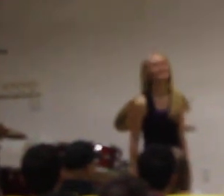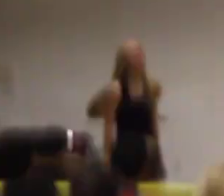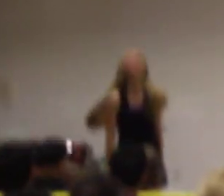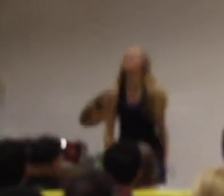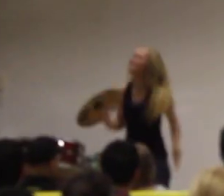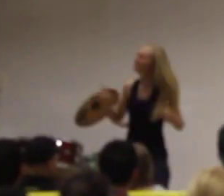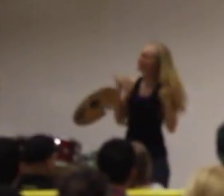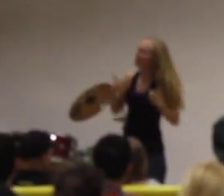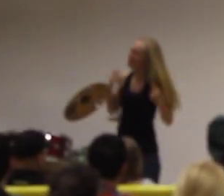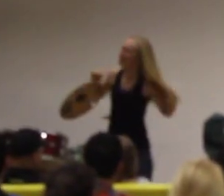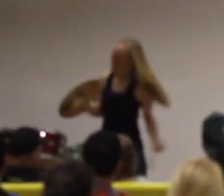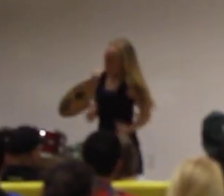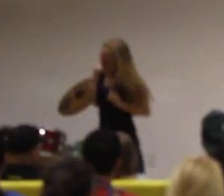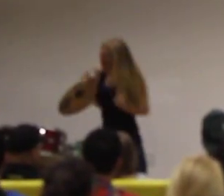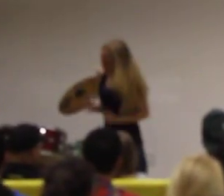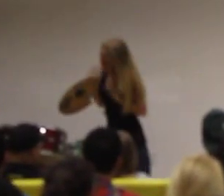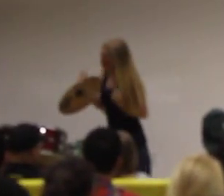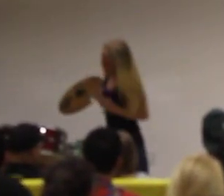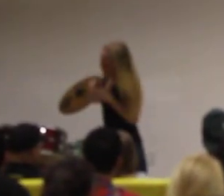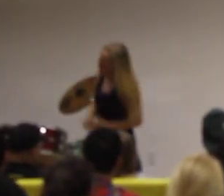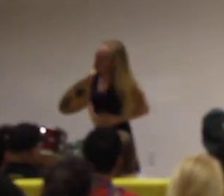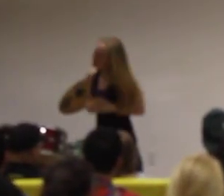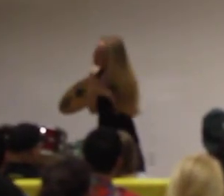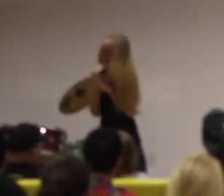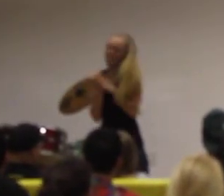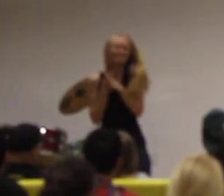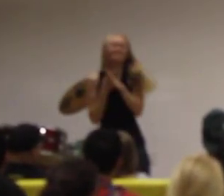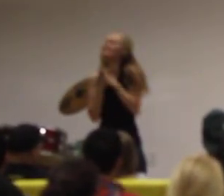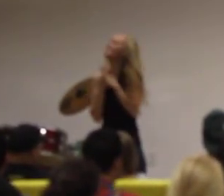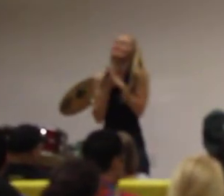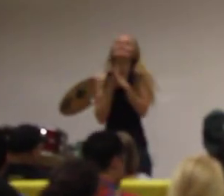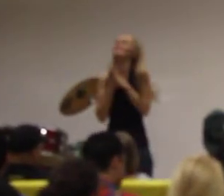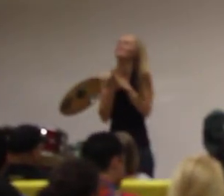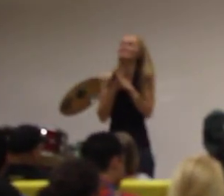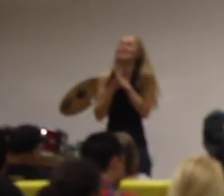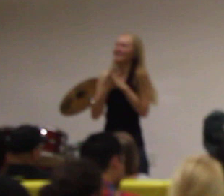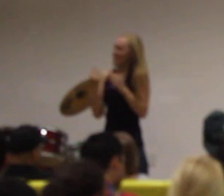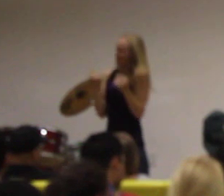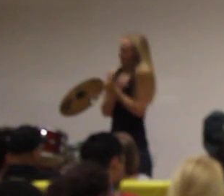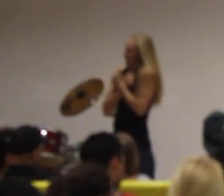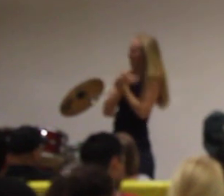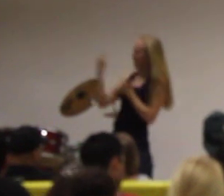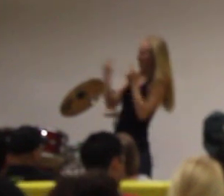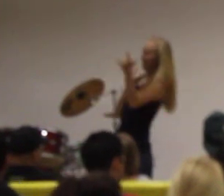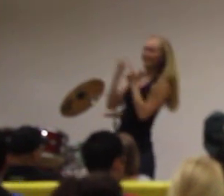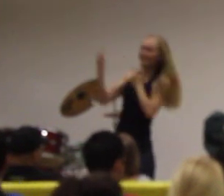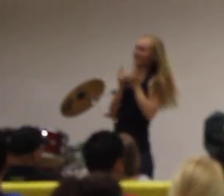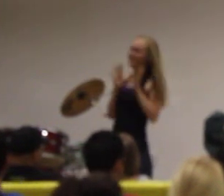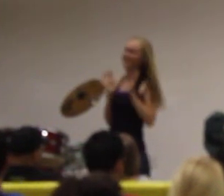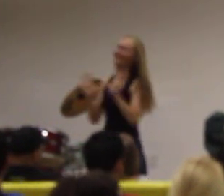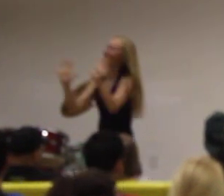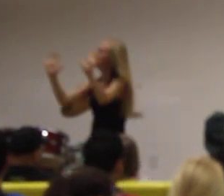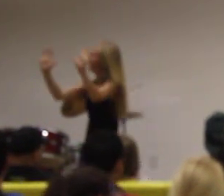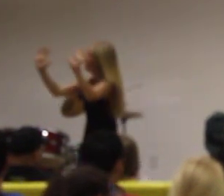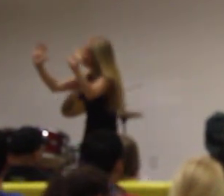Put your hands on ones you swore you And I'm not one of those that you you We need love